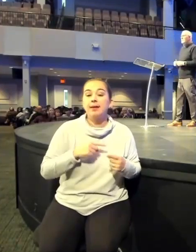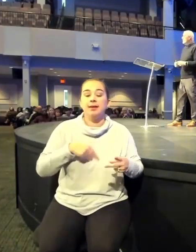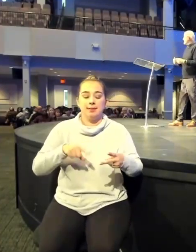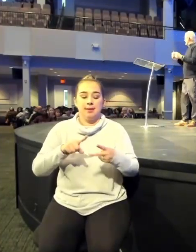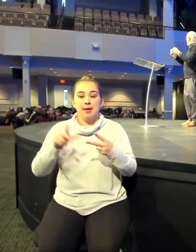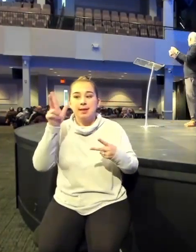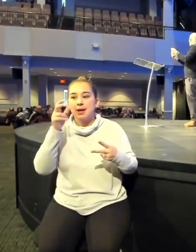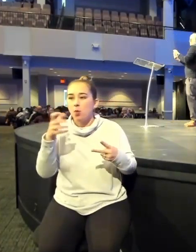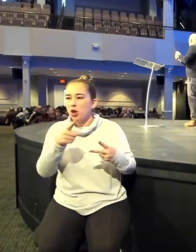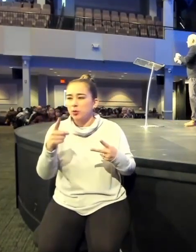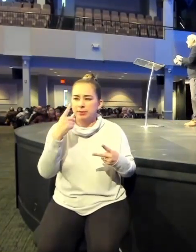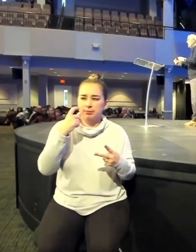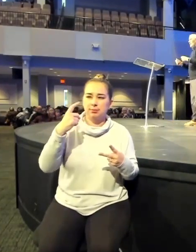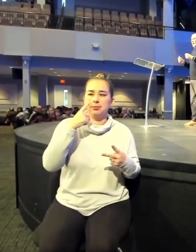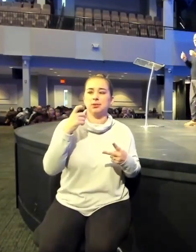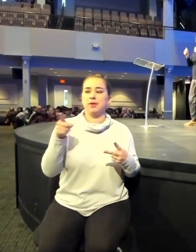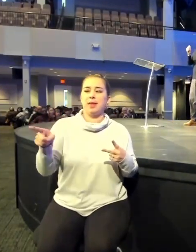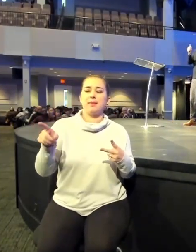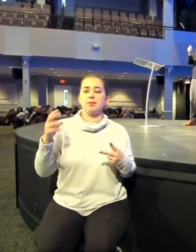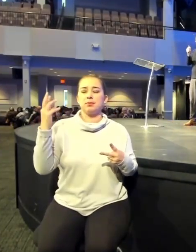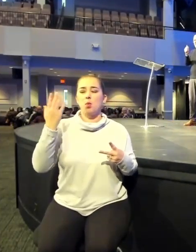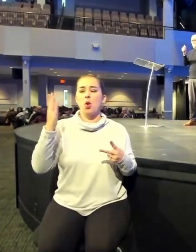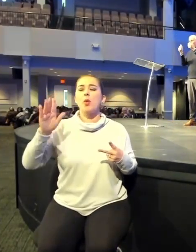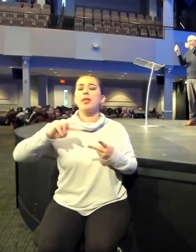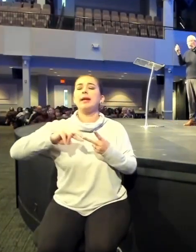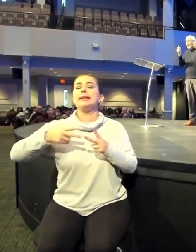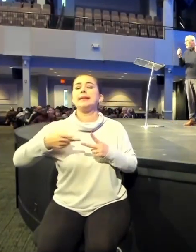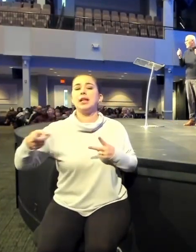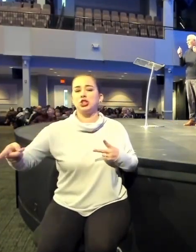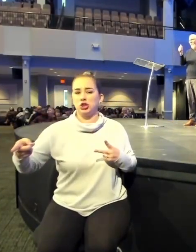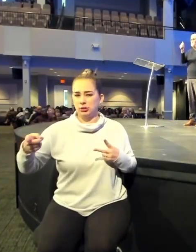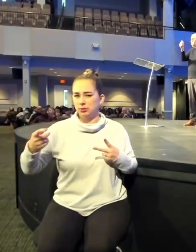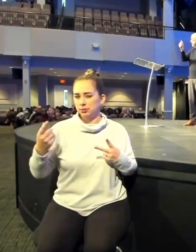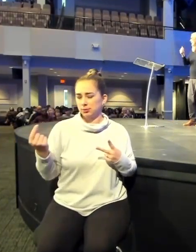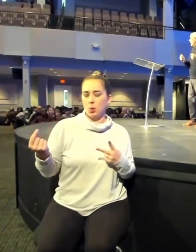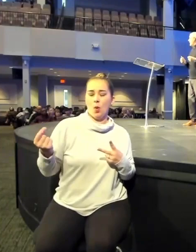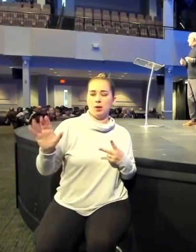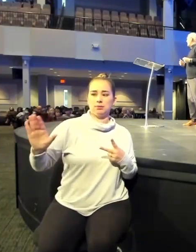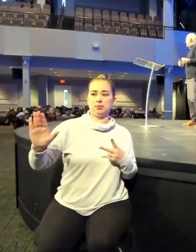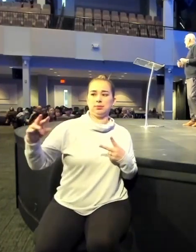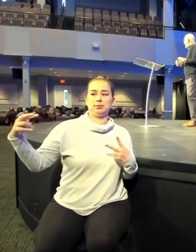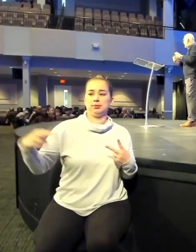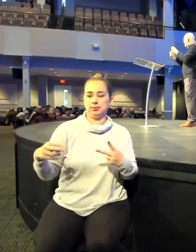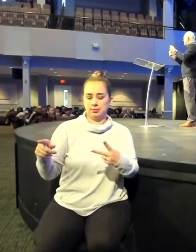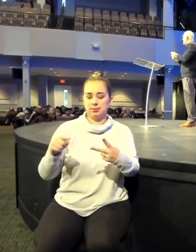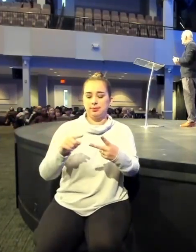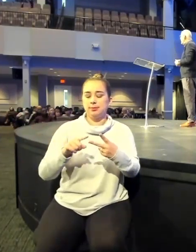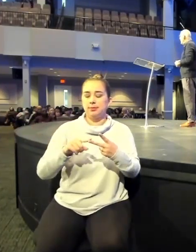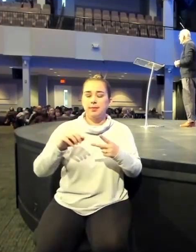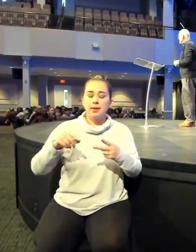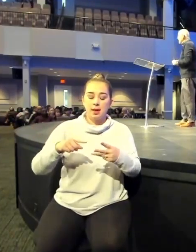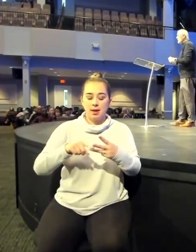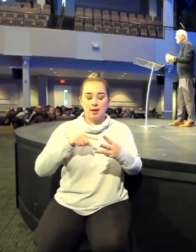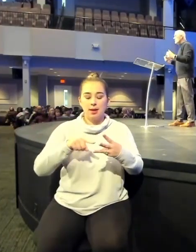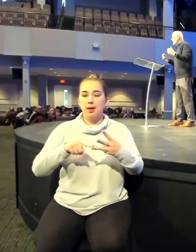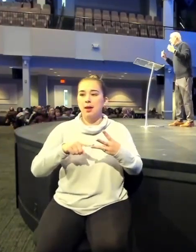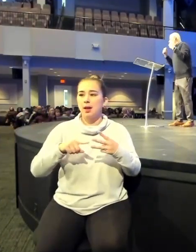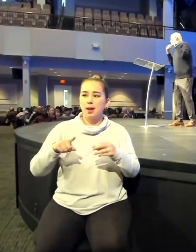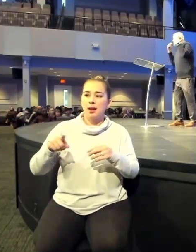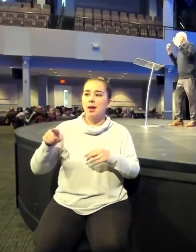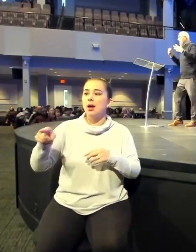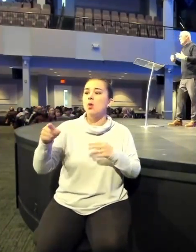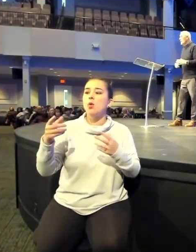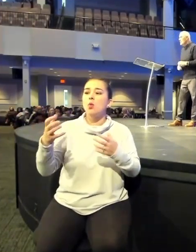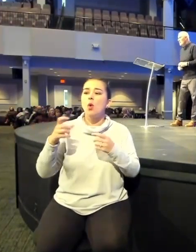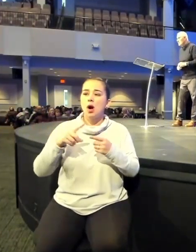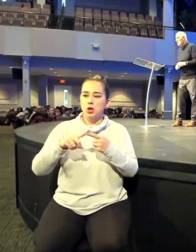and he wants you to be suspicious of someone, having a negative imagination about what they're thinking about you or how they're treating you. Satan comes along and